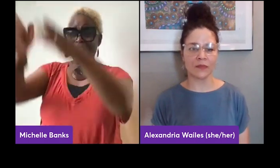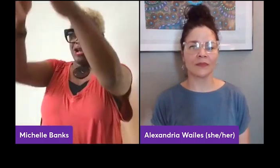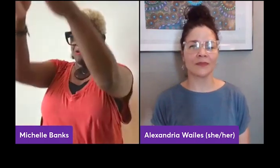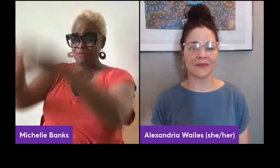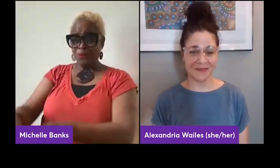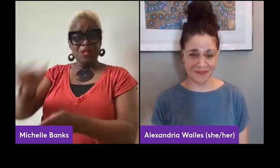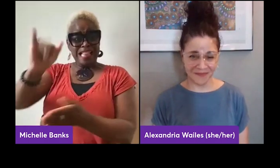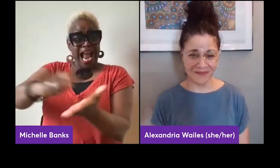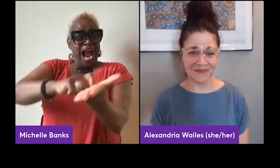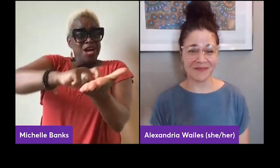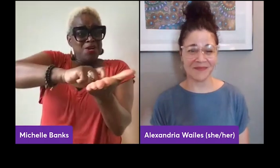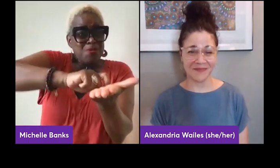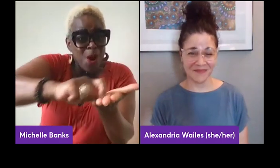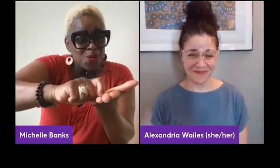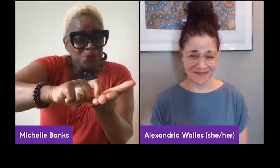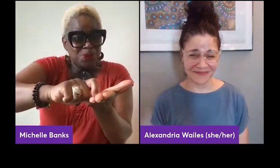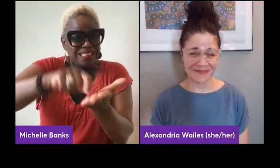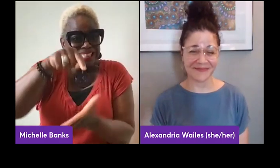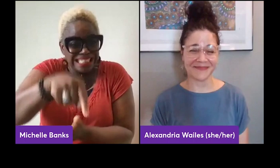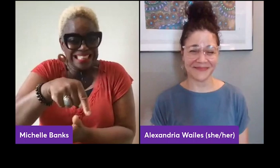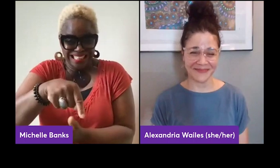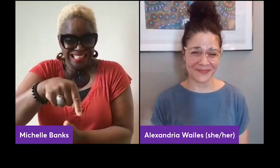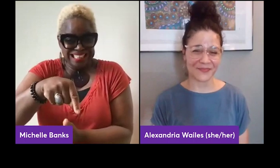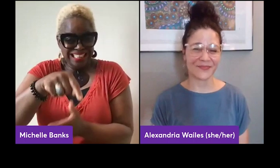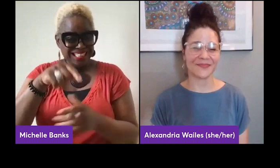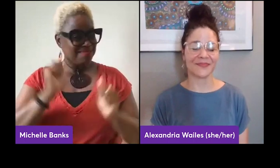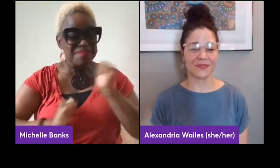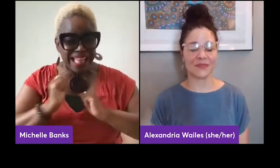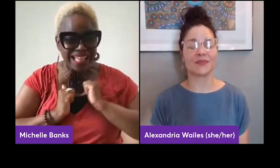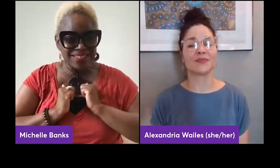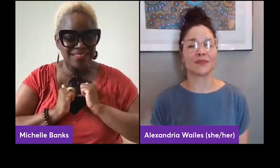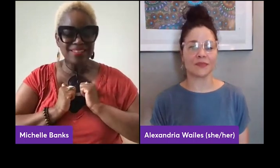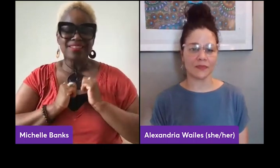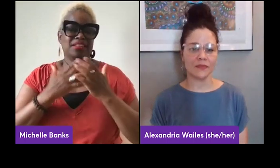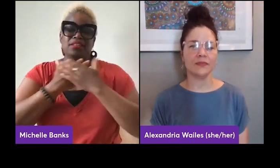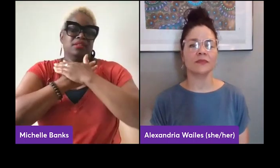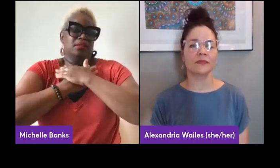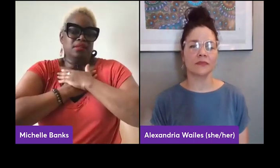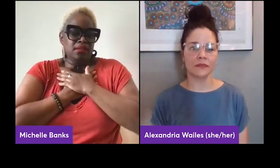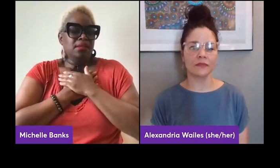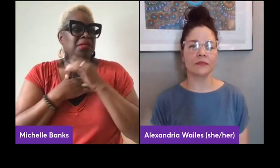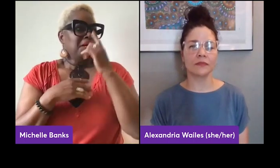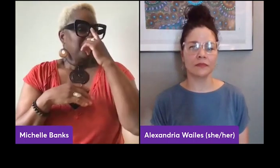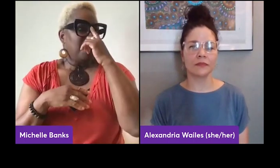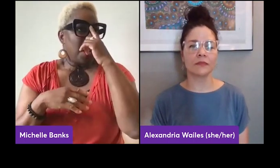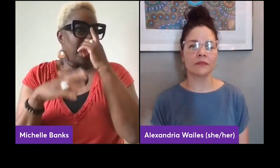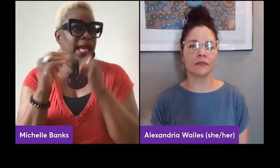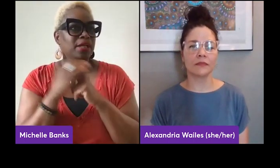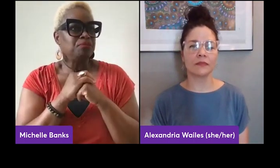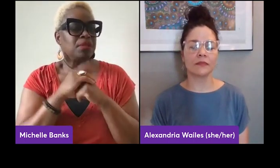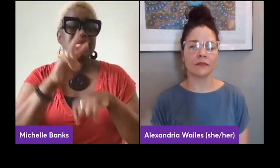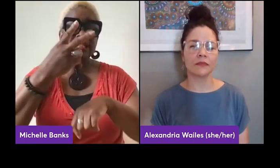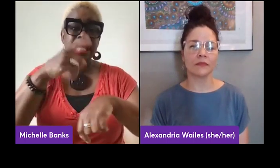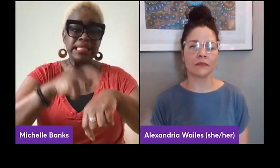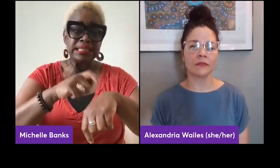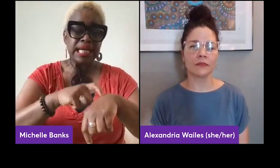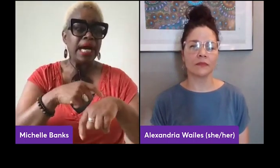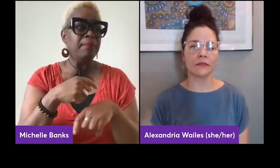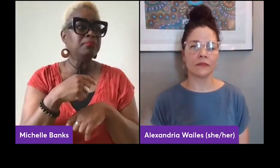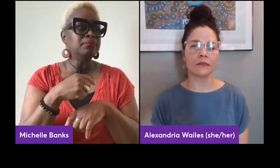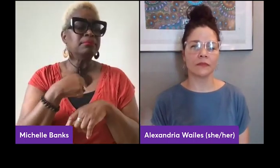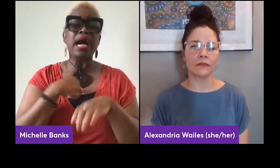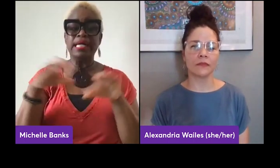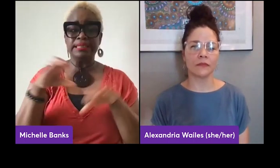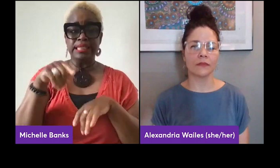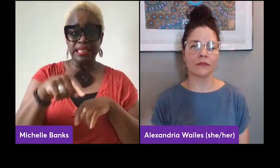Actually meeting the woman who had written this phenomenal play. It's very touching. The second